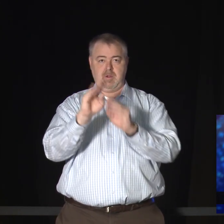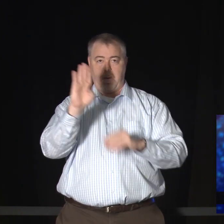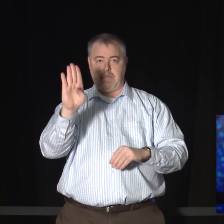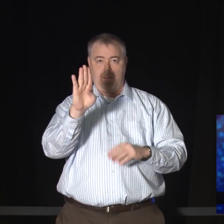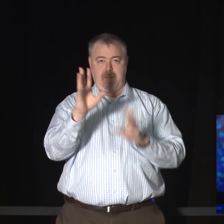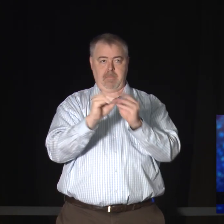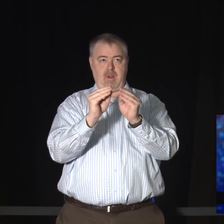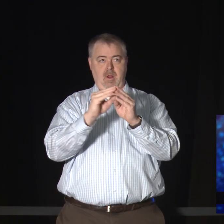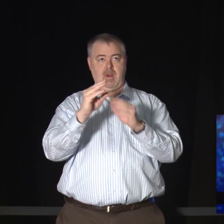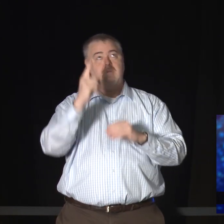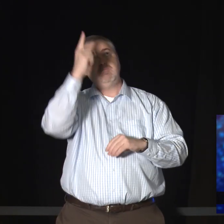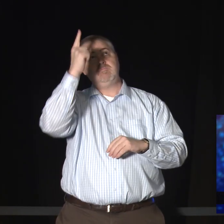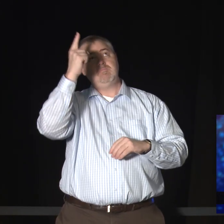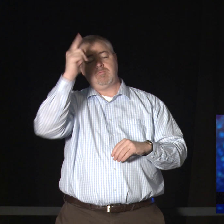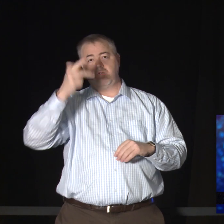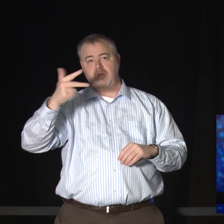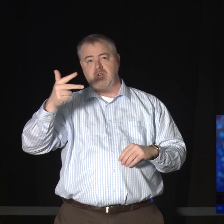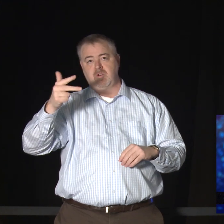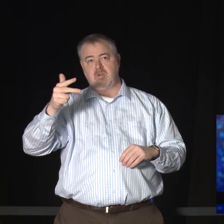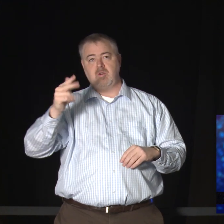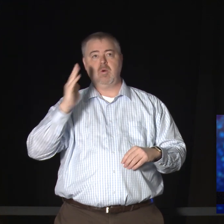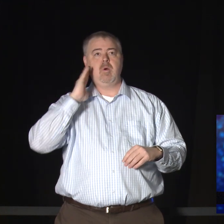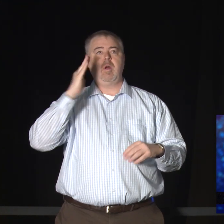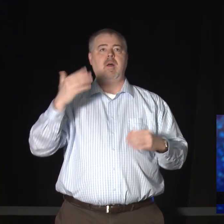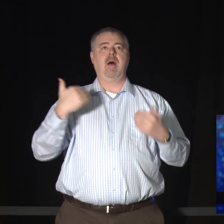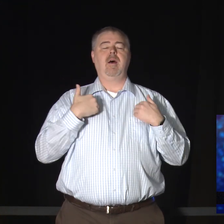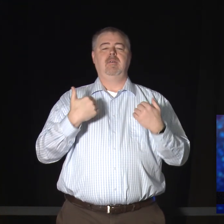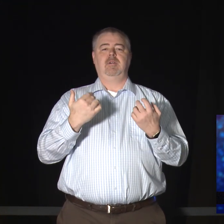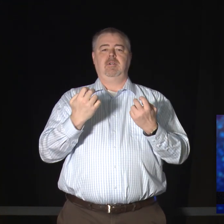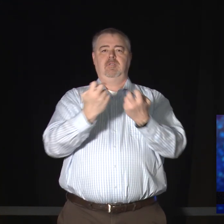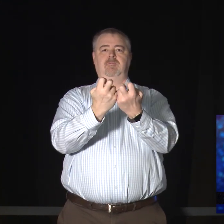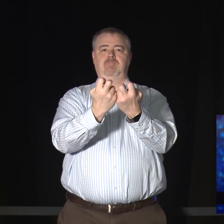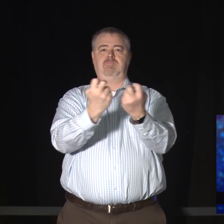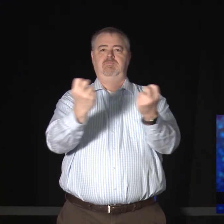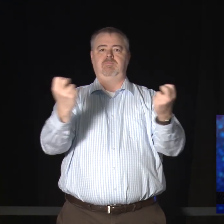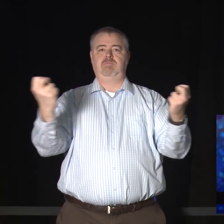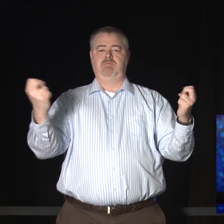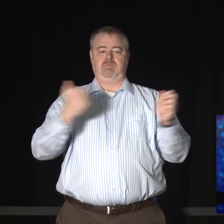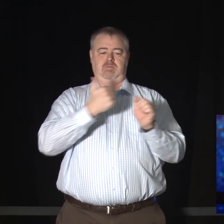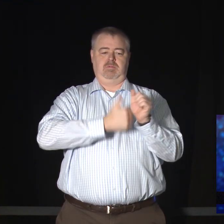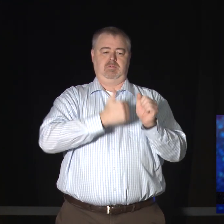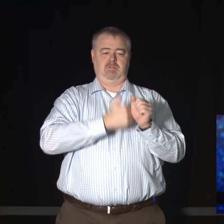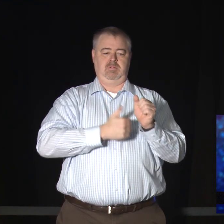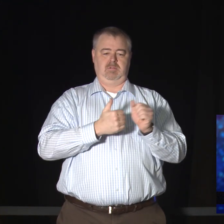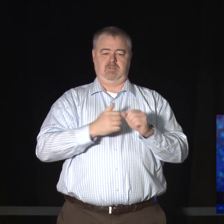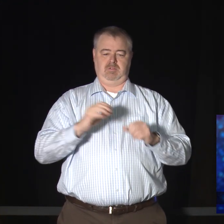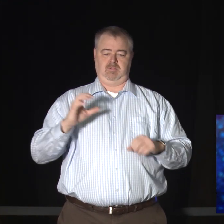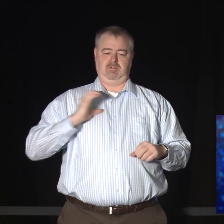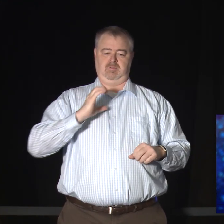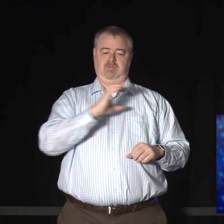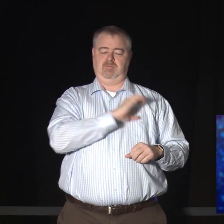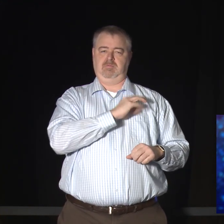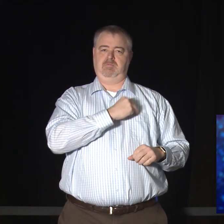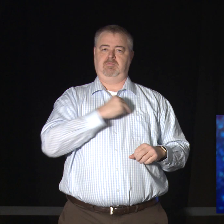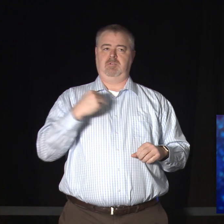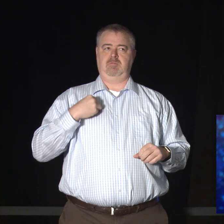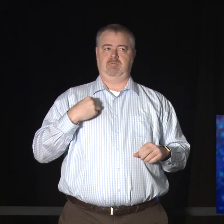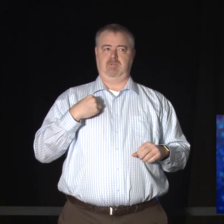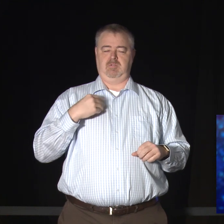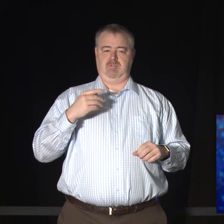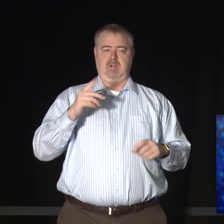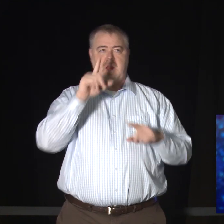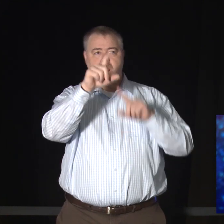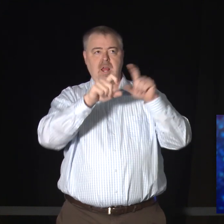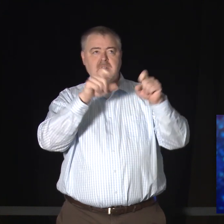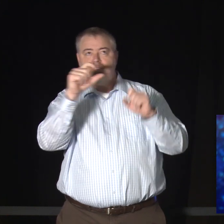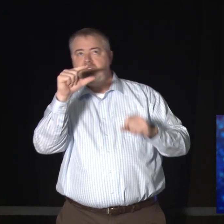hall that's upstairs on the third floor, and we'll be having a panel with each executive committee member on it where you can ask different questions about the